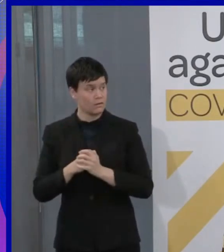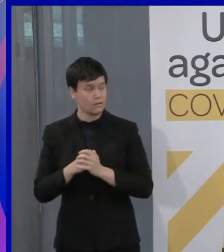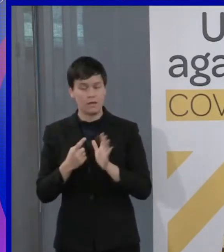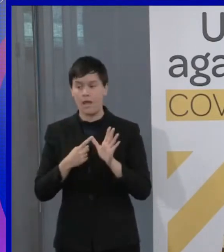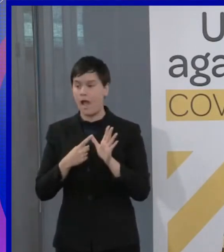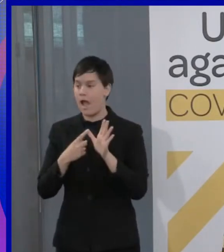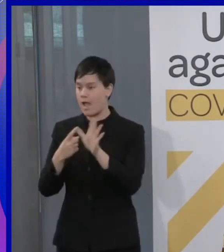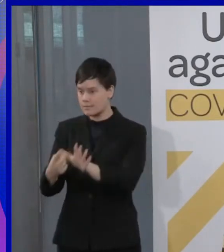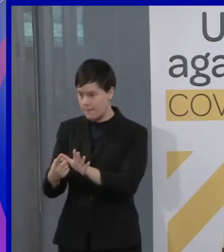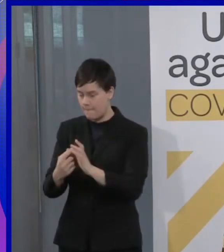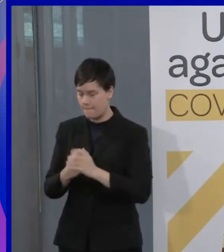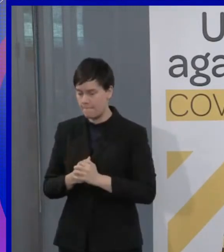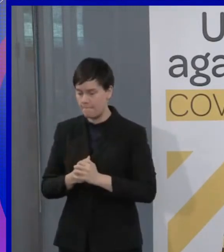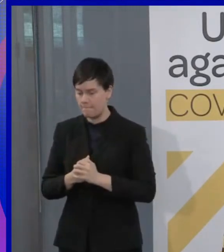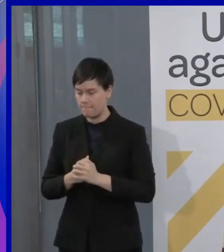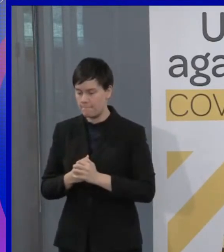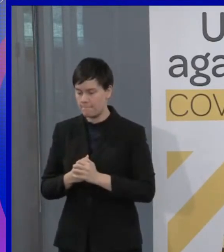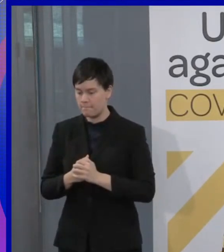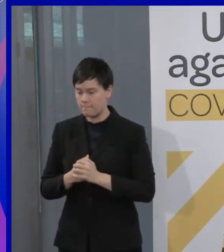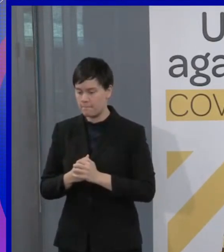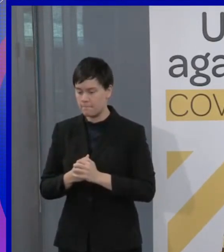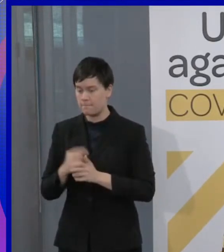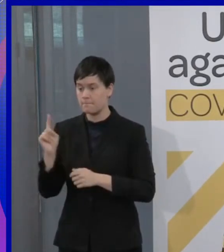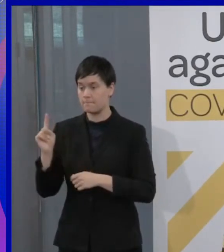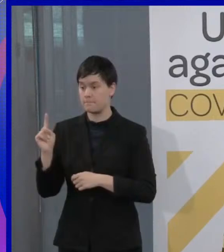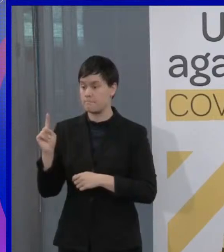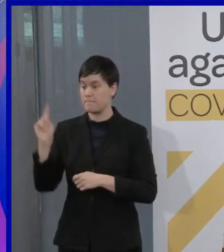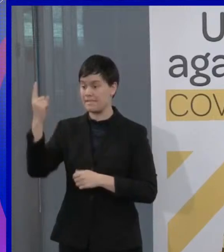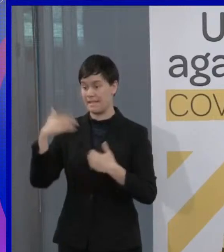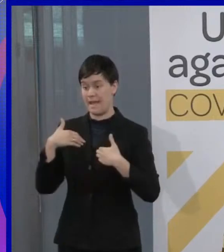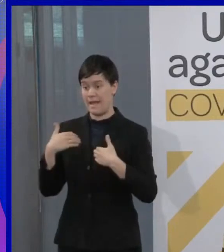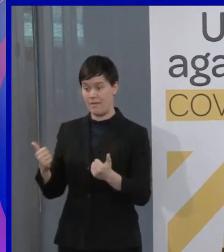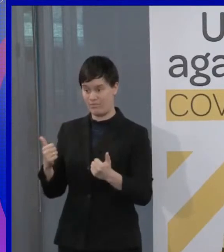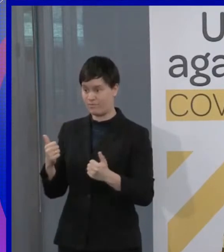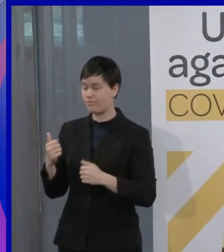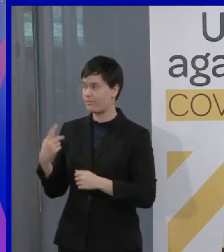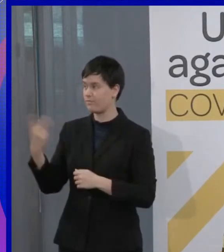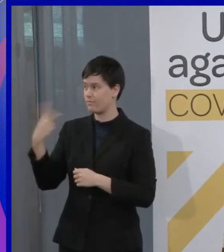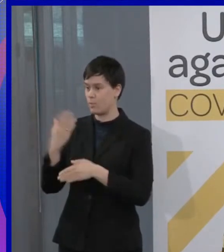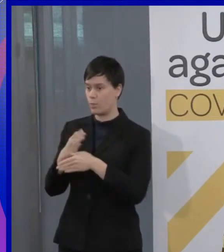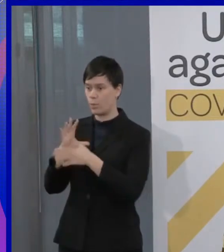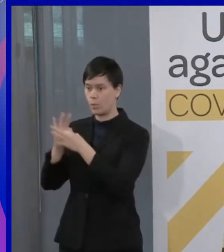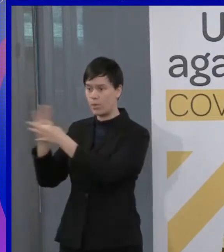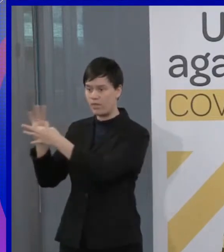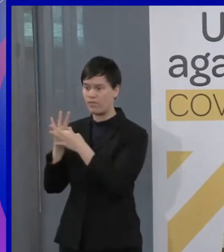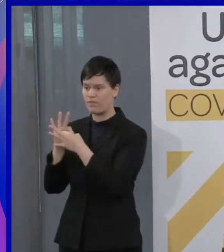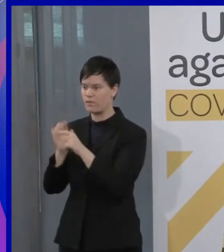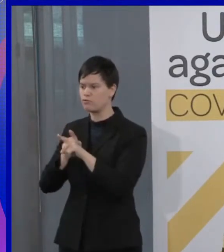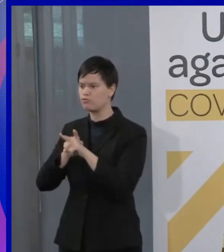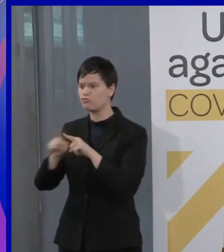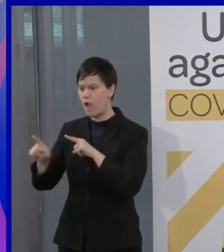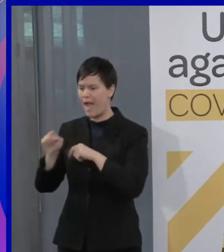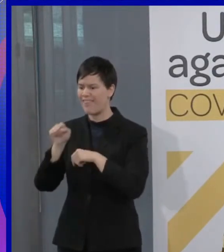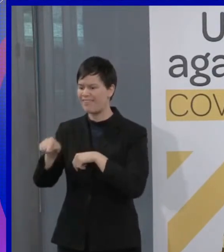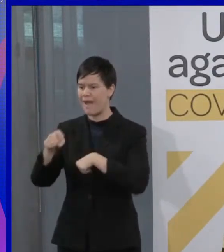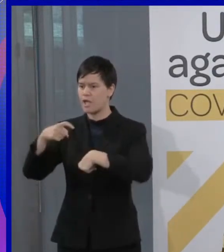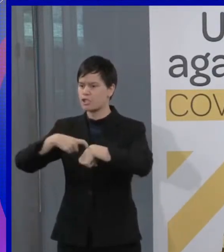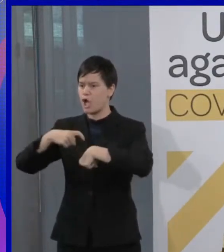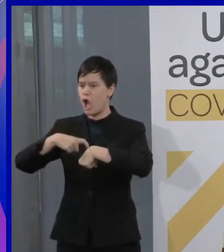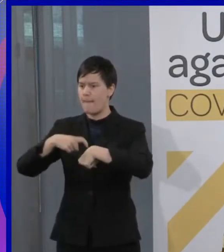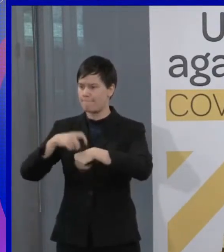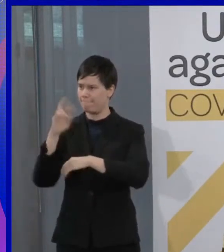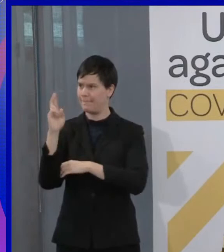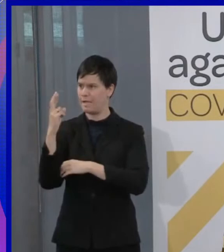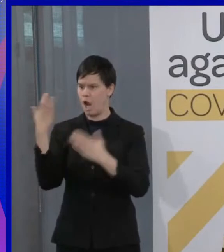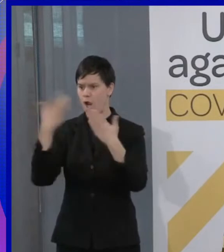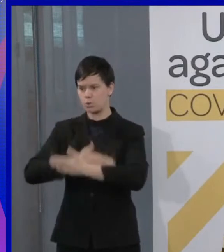the first one, been working with the Minister to extend the initial order, the time frame, because of the sheer numbers of workers